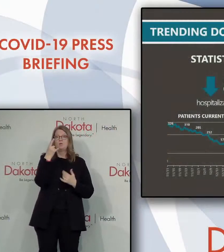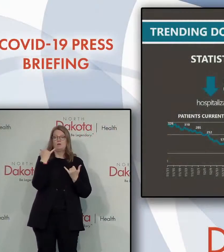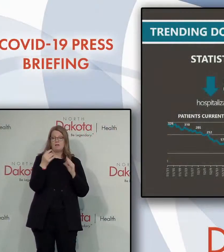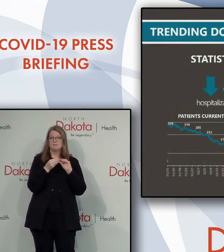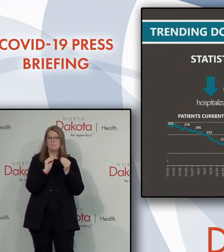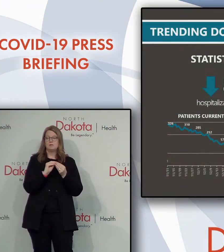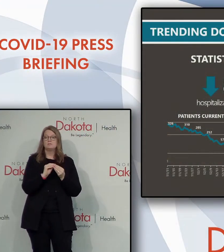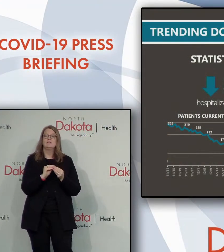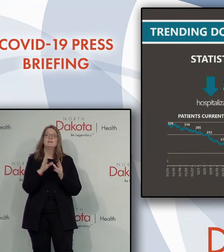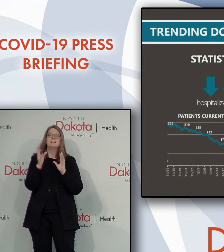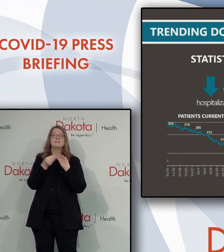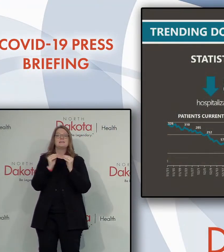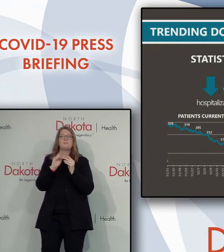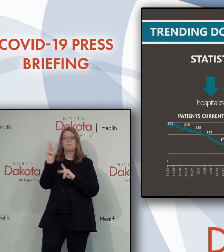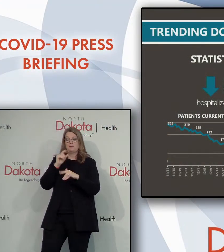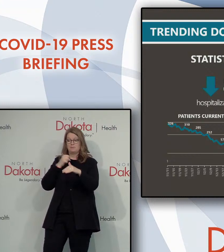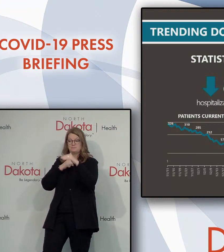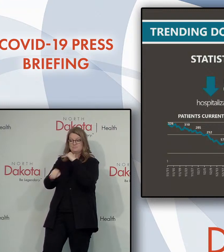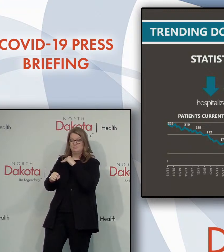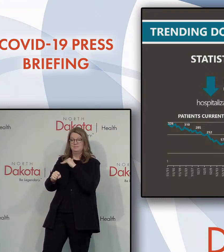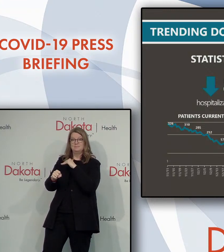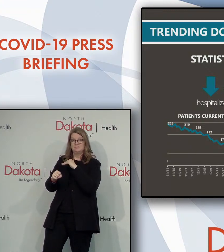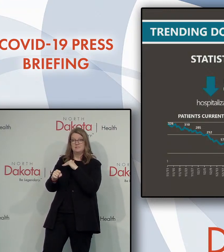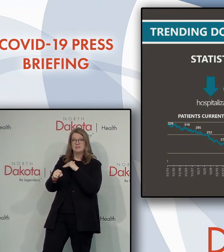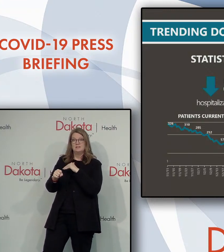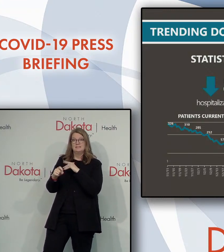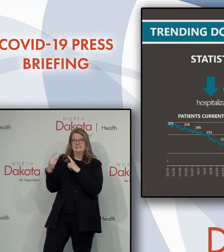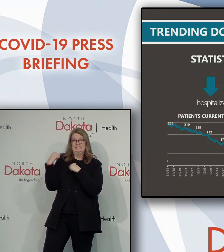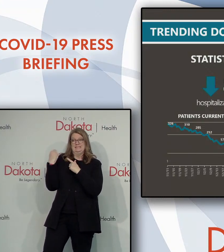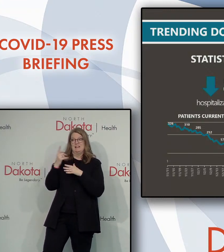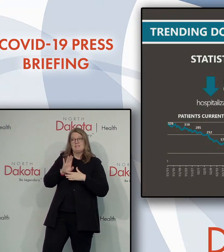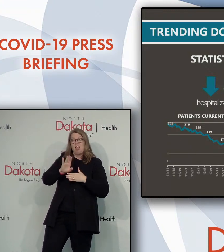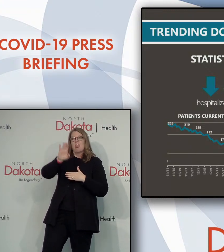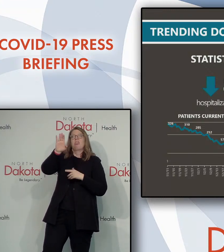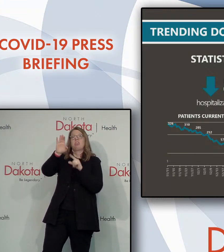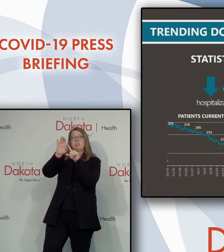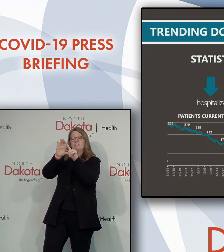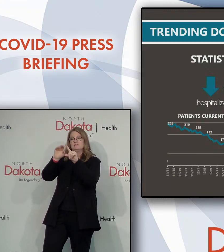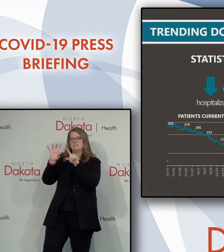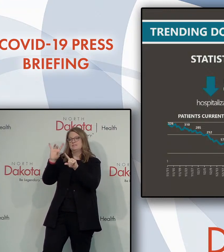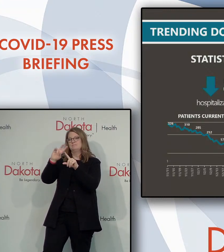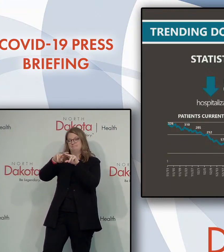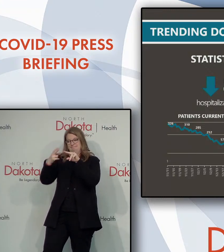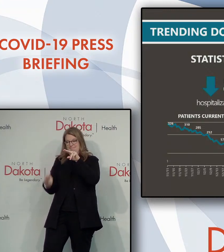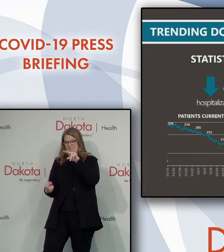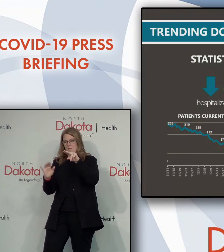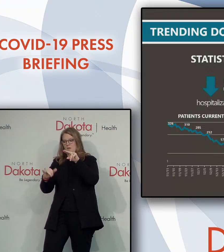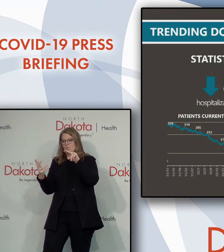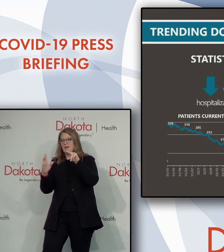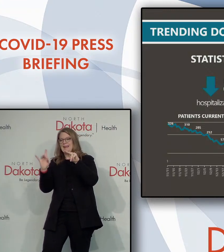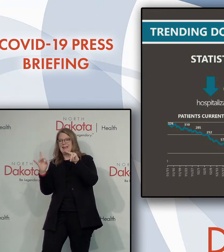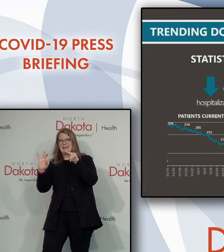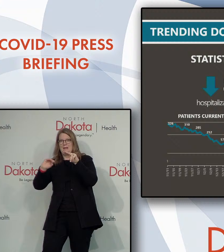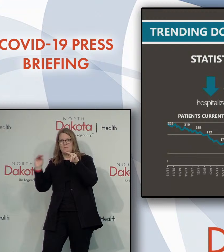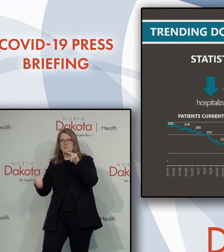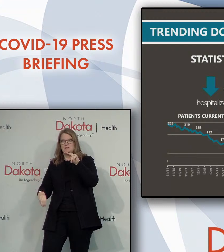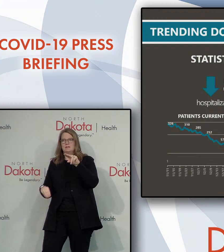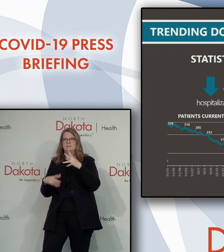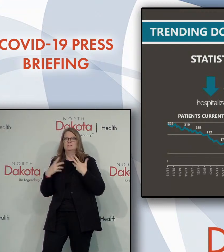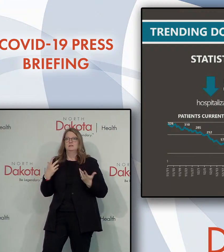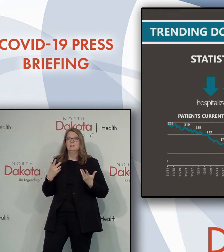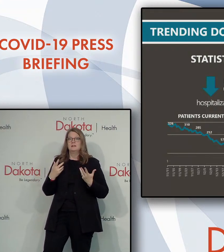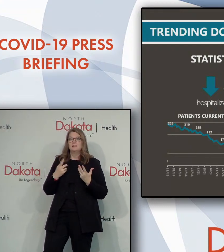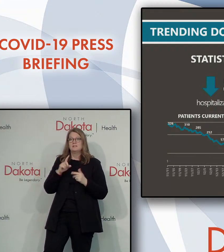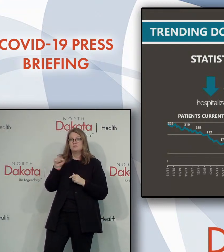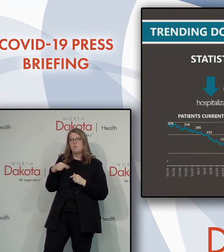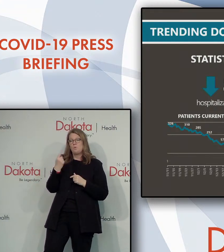our hospitalizations down 89% since that peak point. There's only 34 people hospitalized in the state of North Dakota